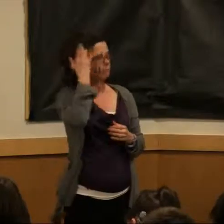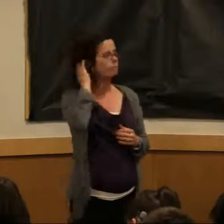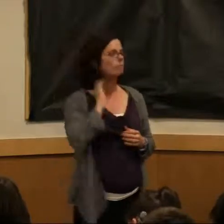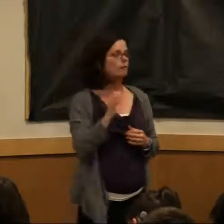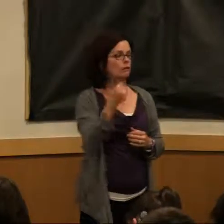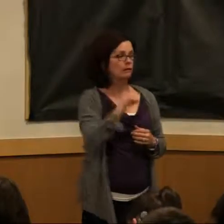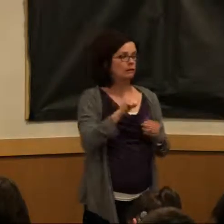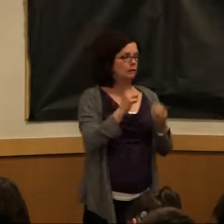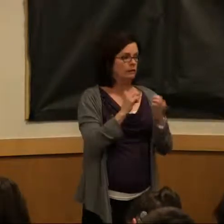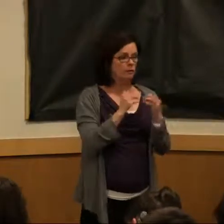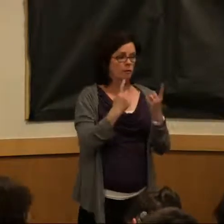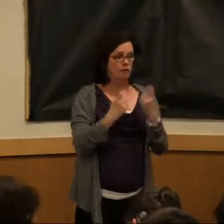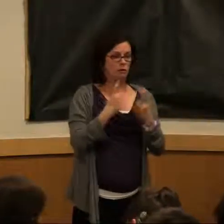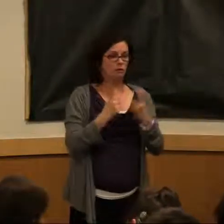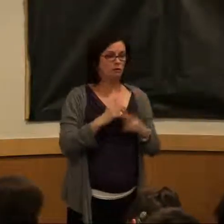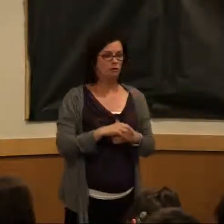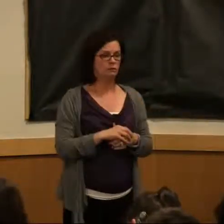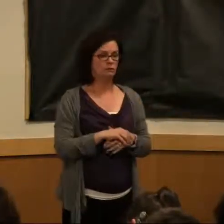Any more questions?